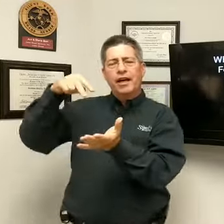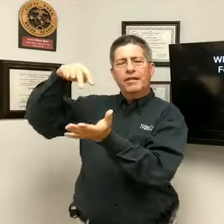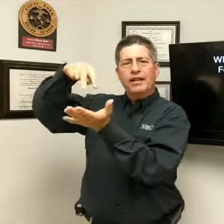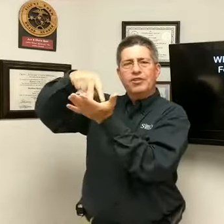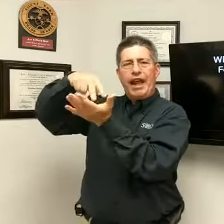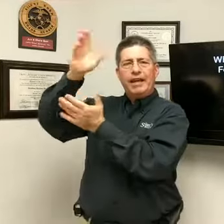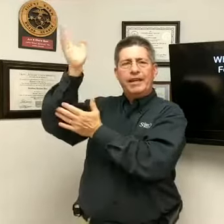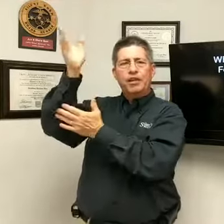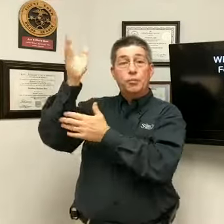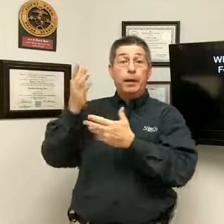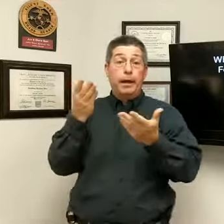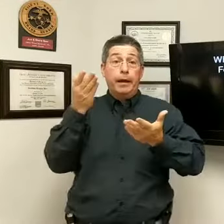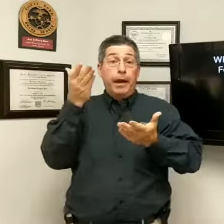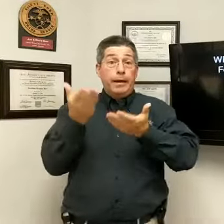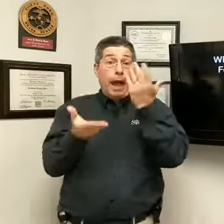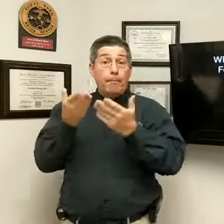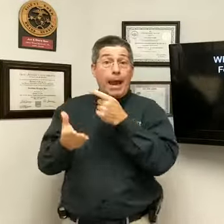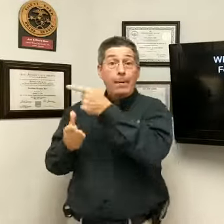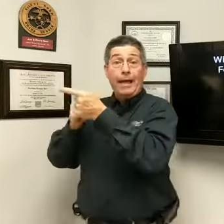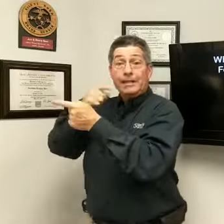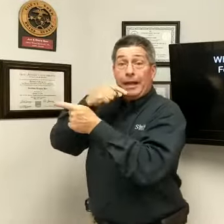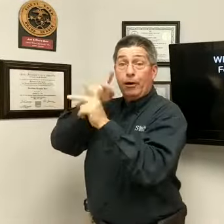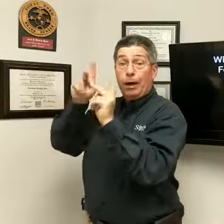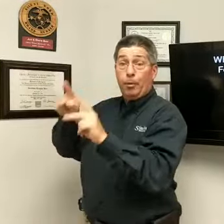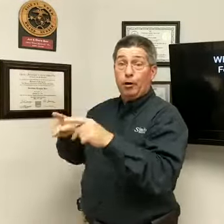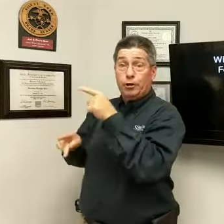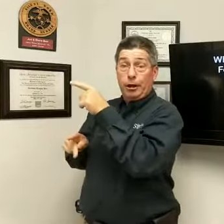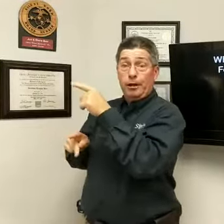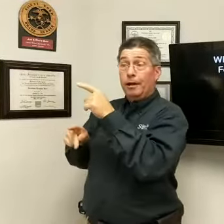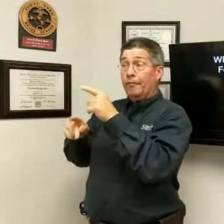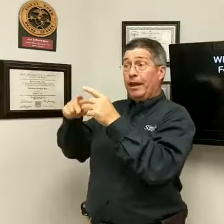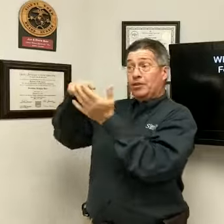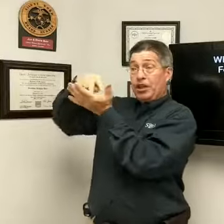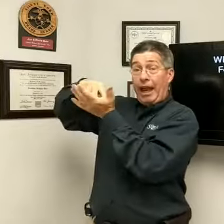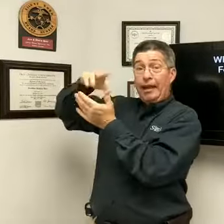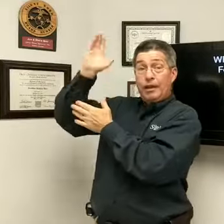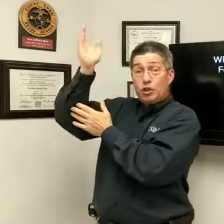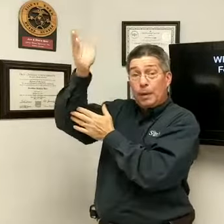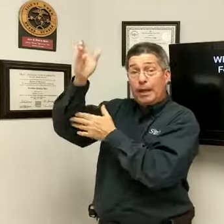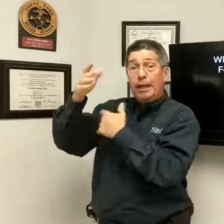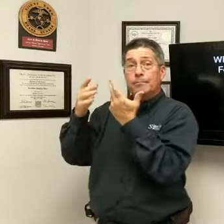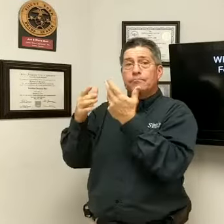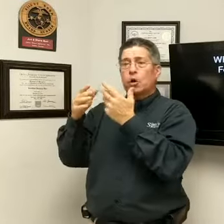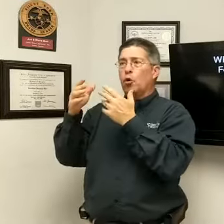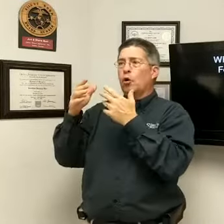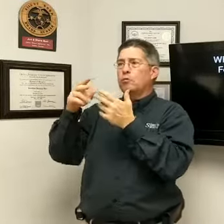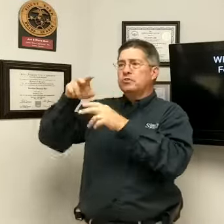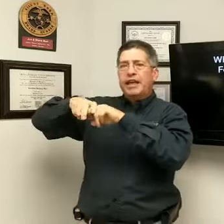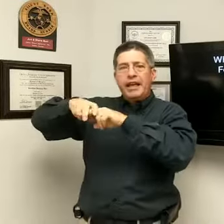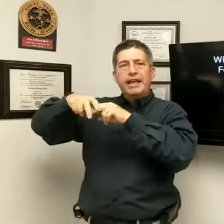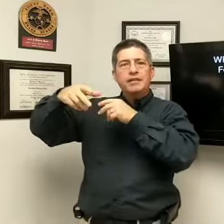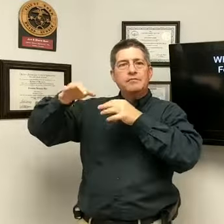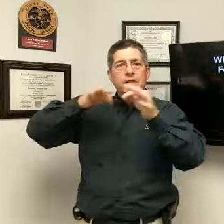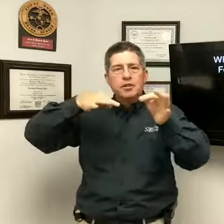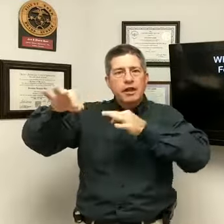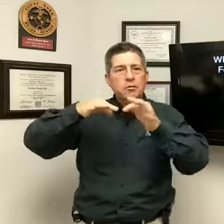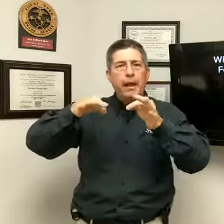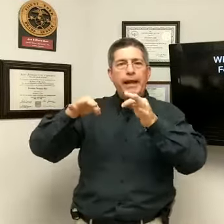that's standing to speak. Now, maybe that's a hearing person that's standing and speaking, or sitting and explaining,